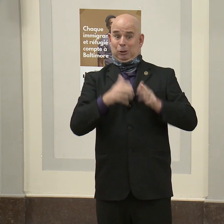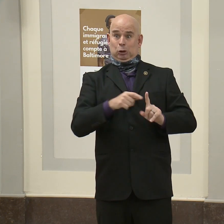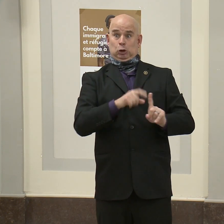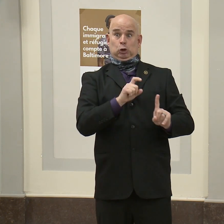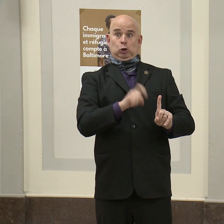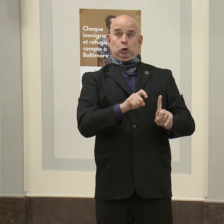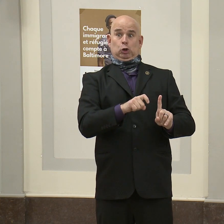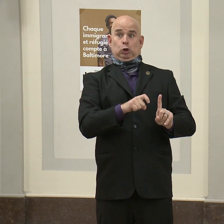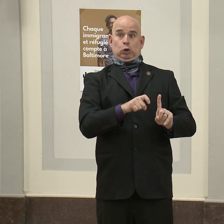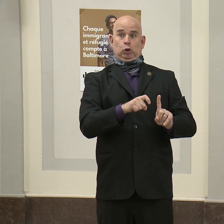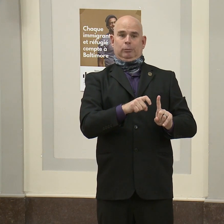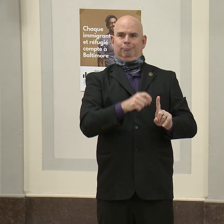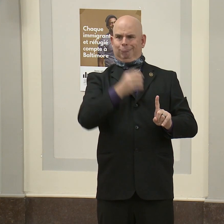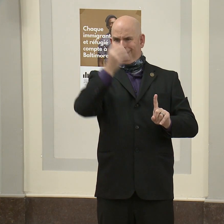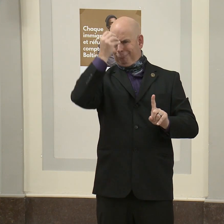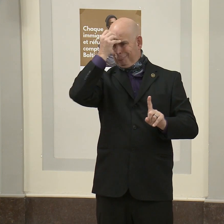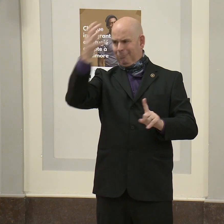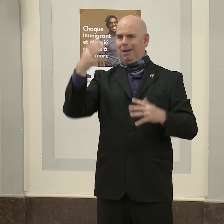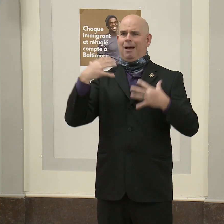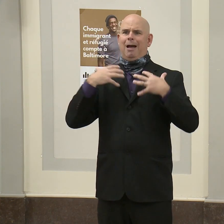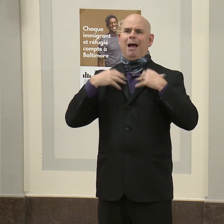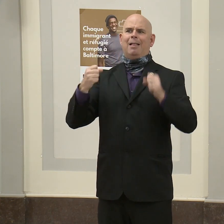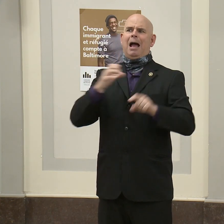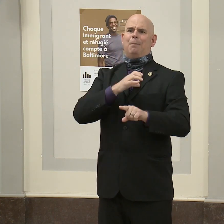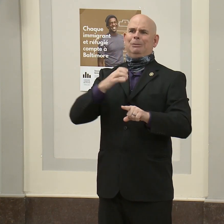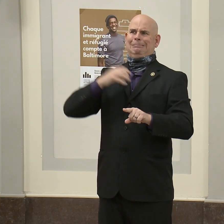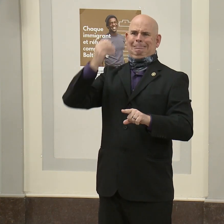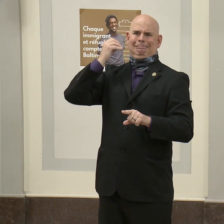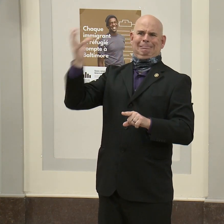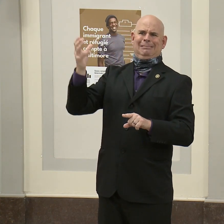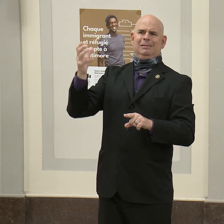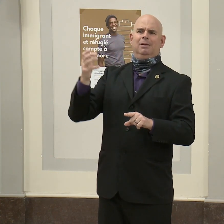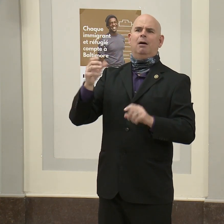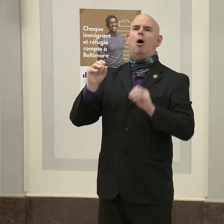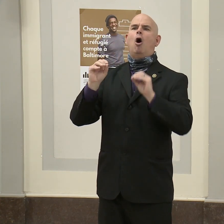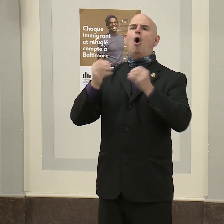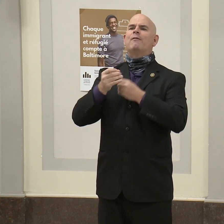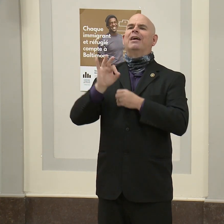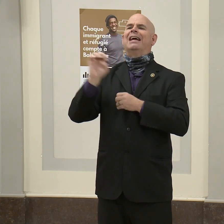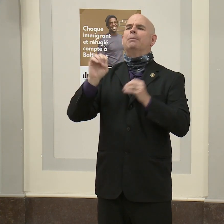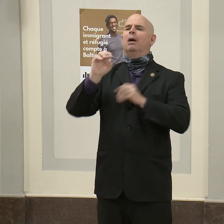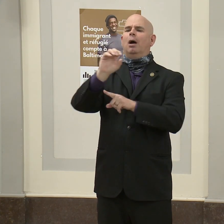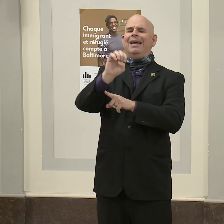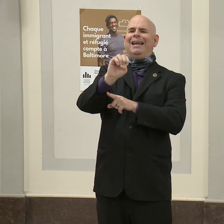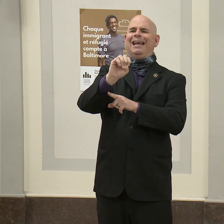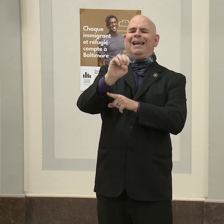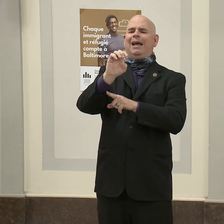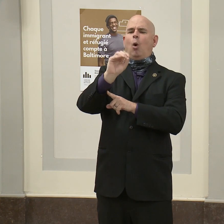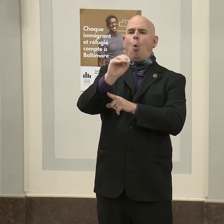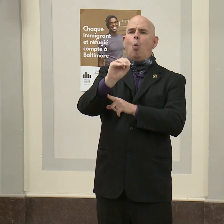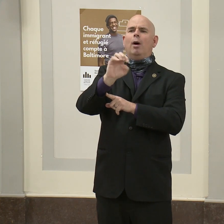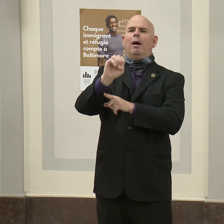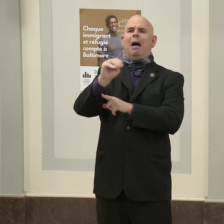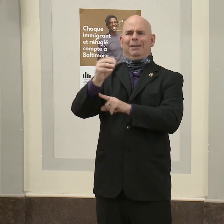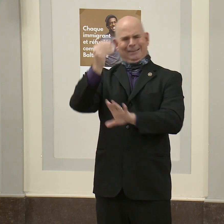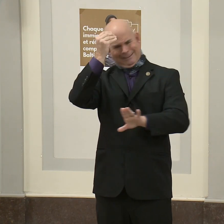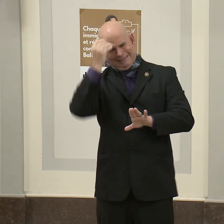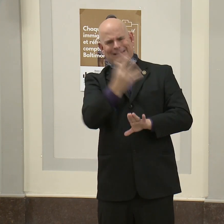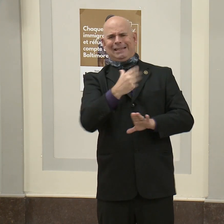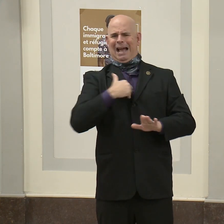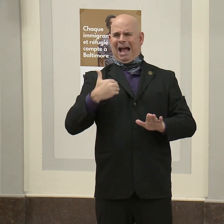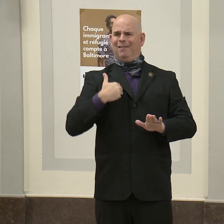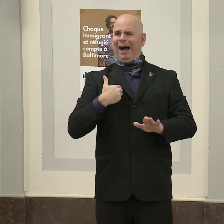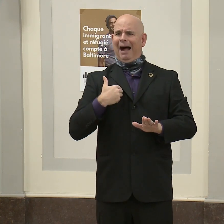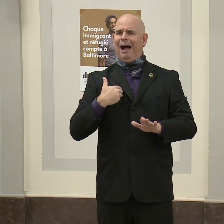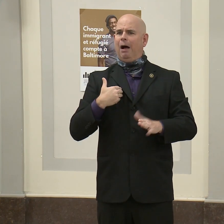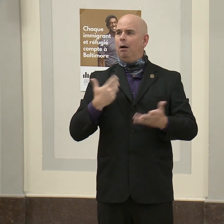commissioner and the Office of Emergency Management so that they could have, you know, did what they normally do. I don't think he did it